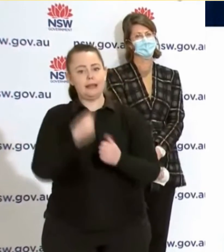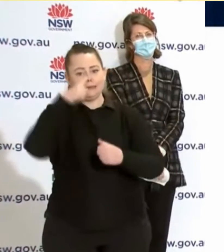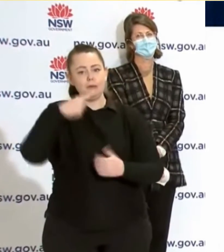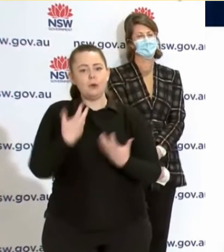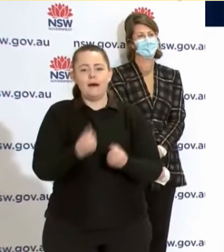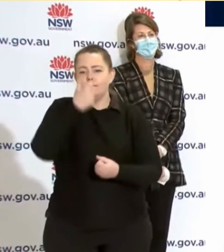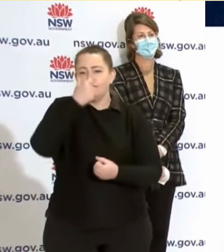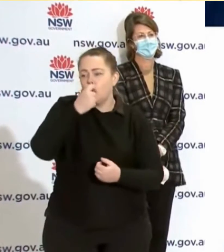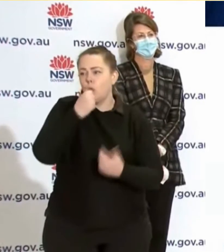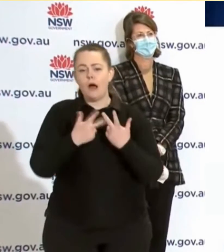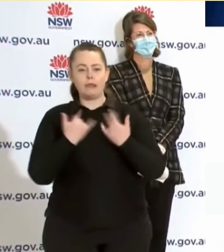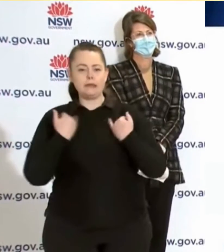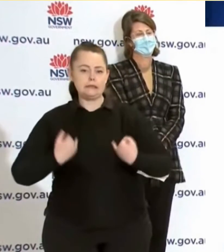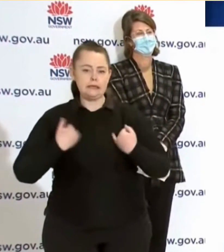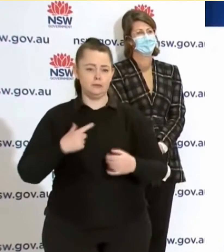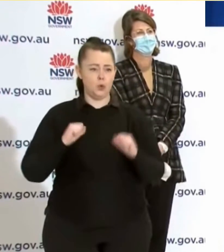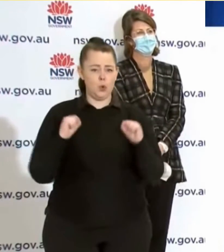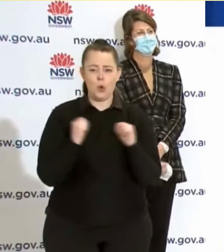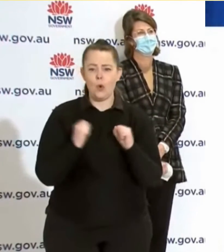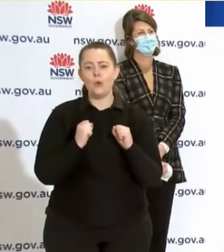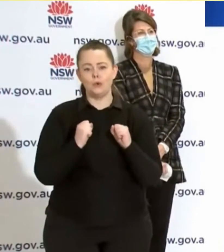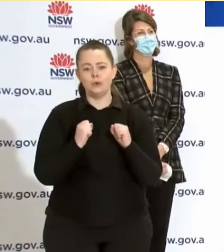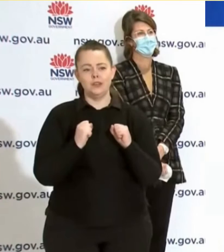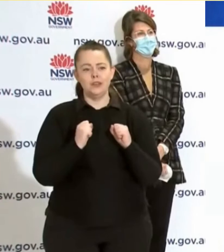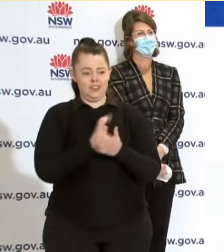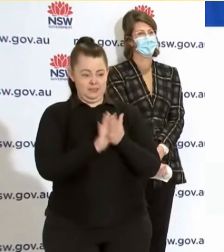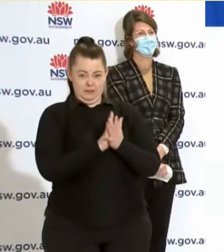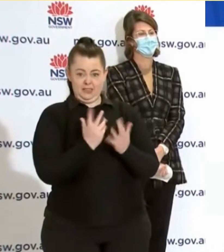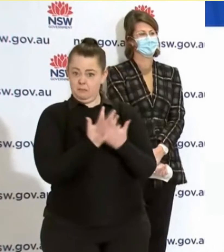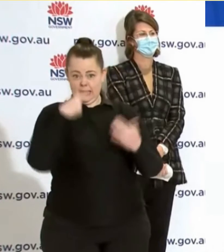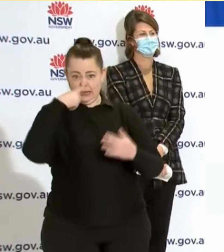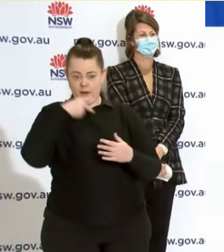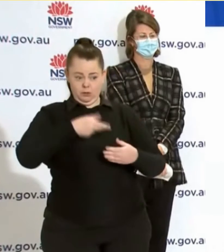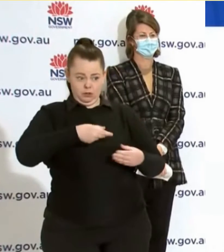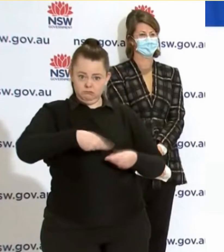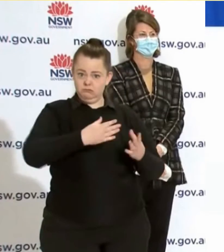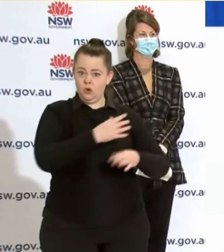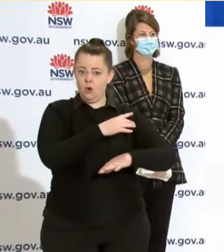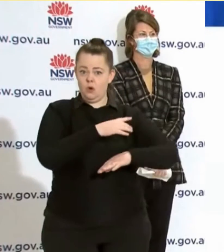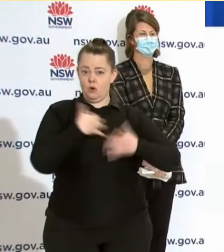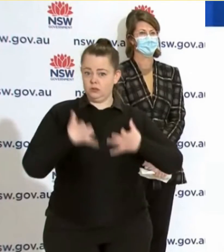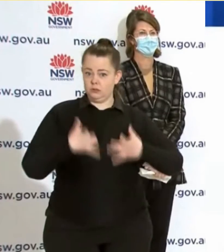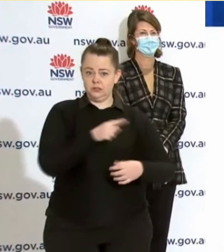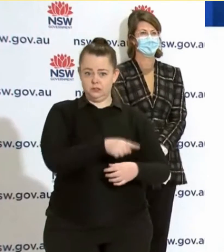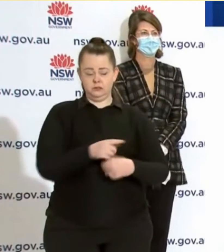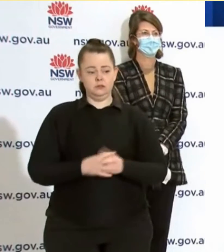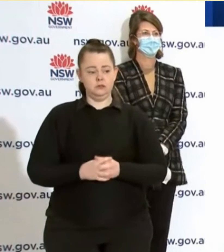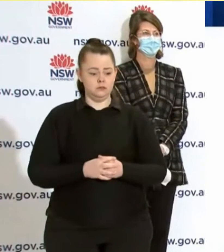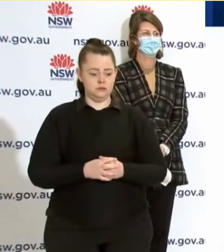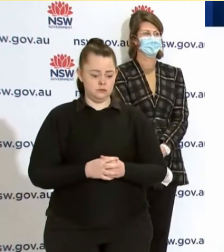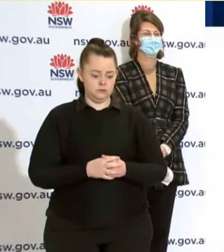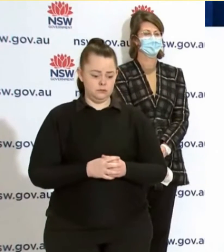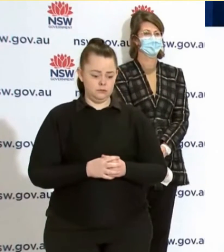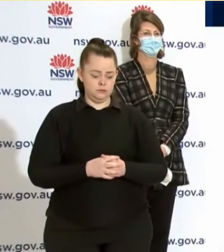system regardless. But when you overlay that with a pandemic, of course you're going to have stress in the system. But all the reports I receive is that the system is coping